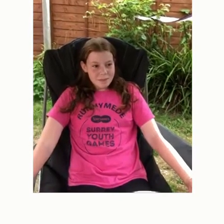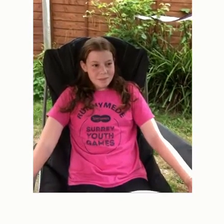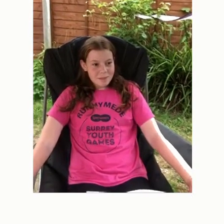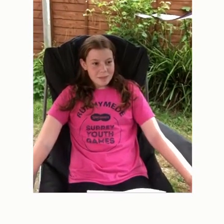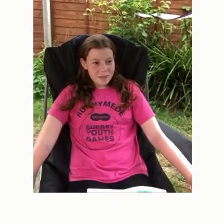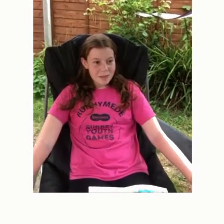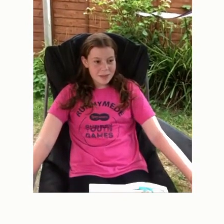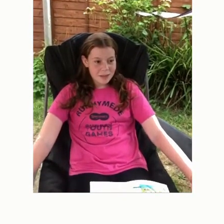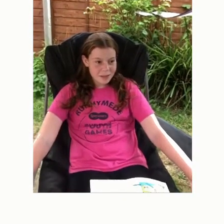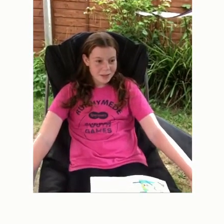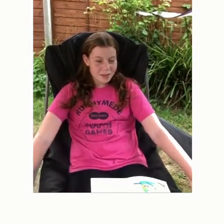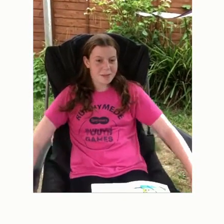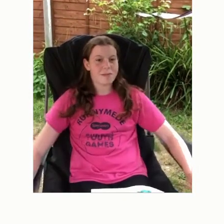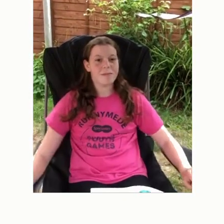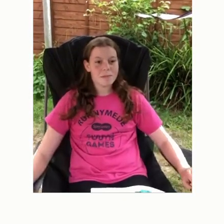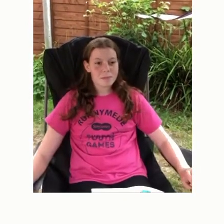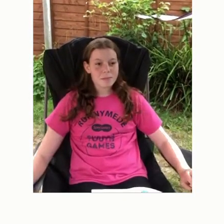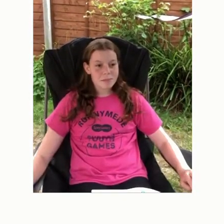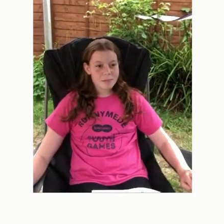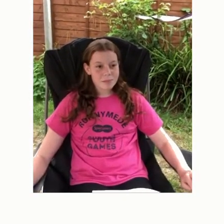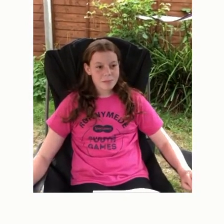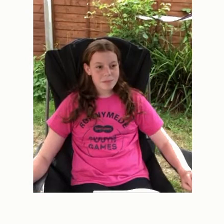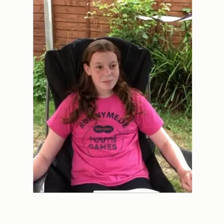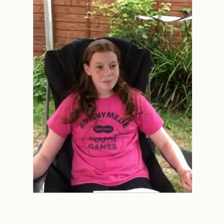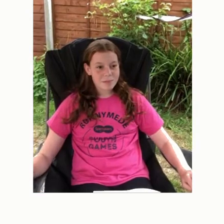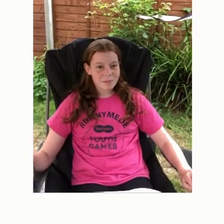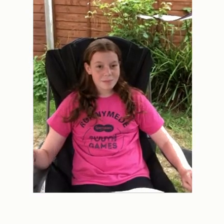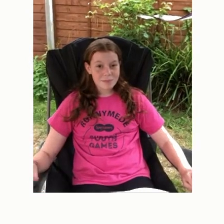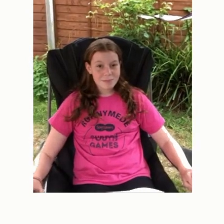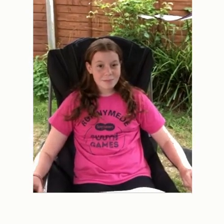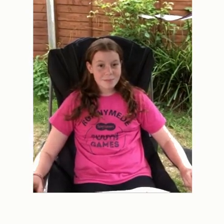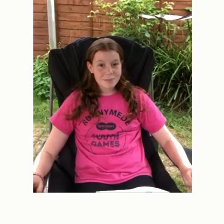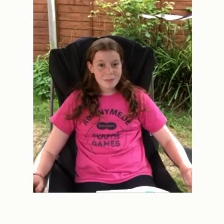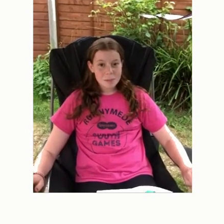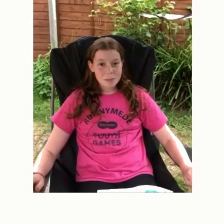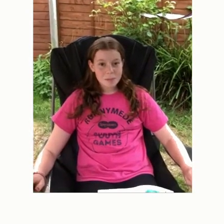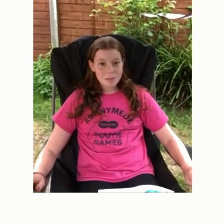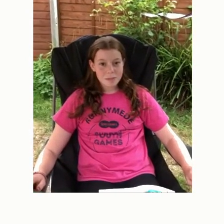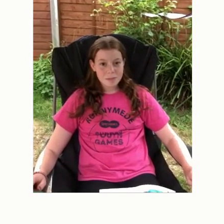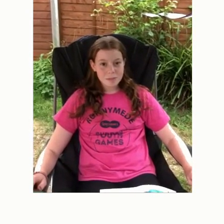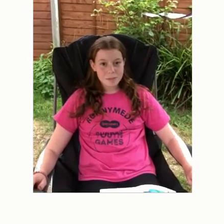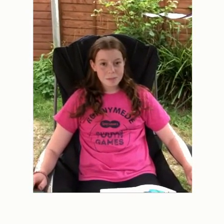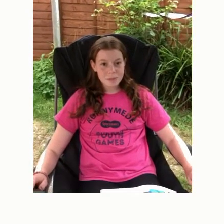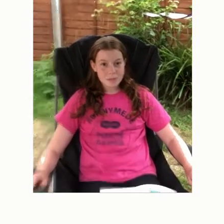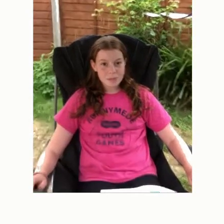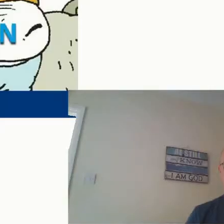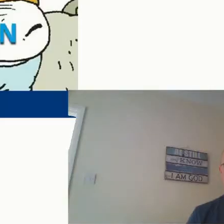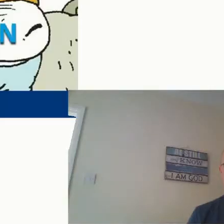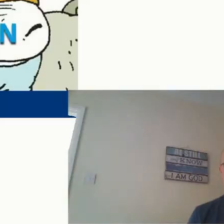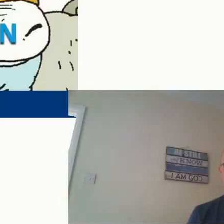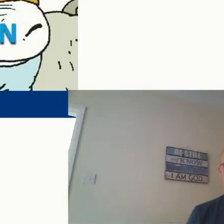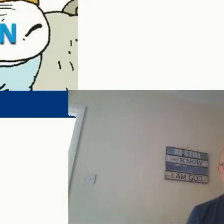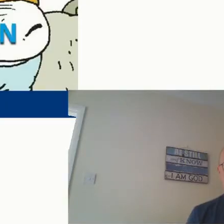Grace, thank you very much. I wonder if you managed to spot all five differences just like Grace did.